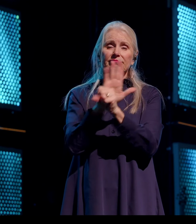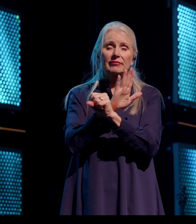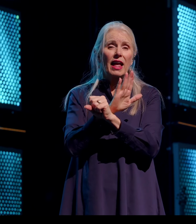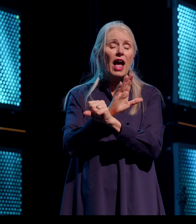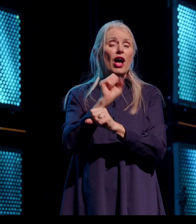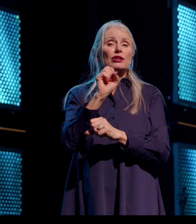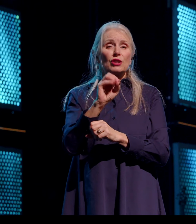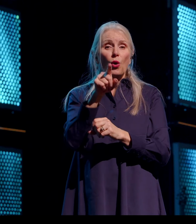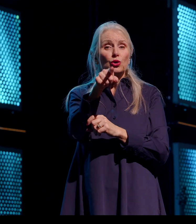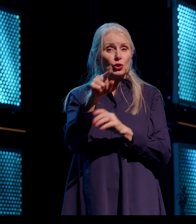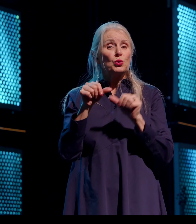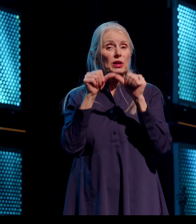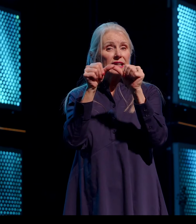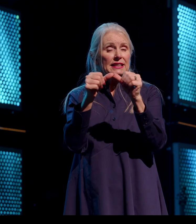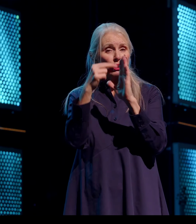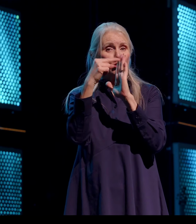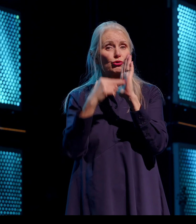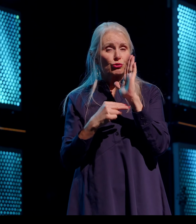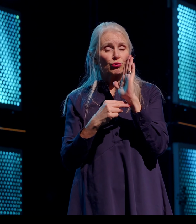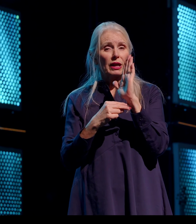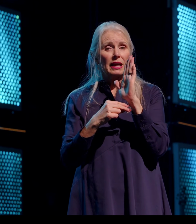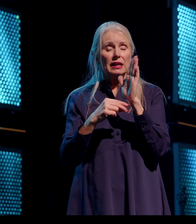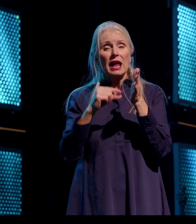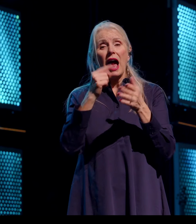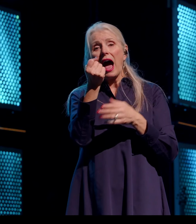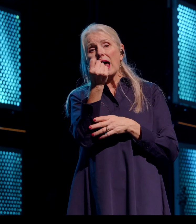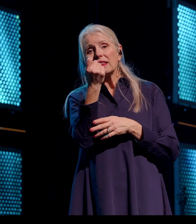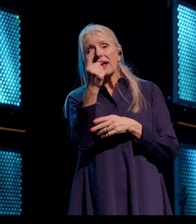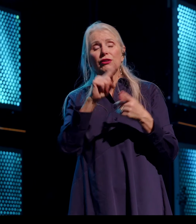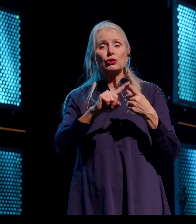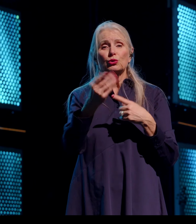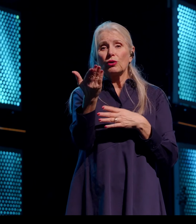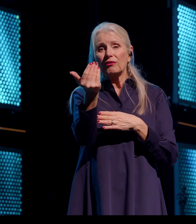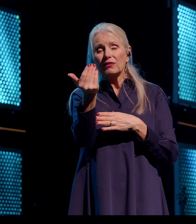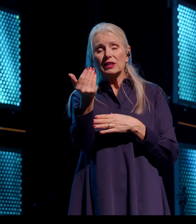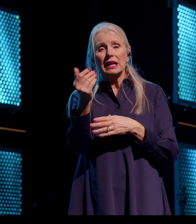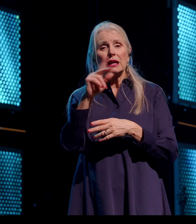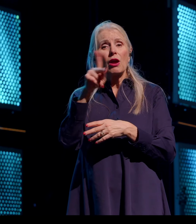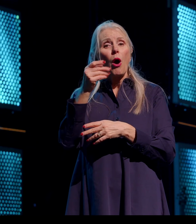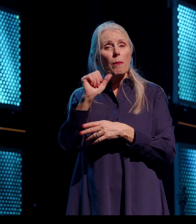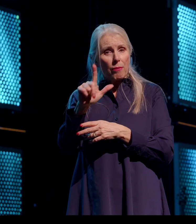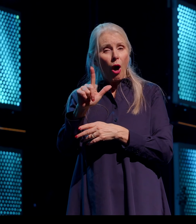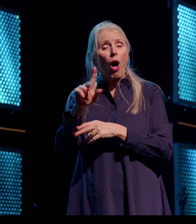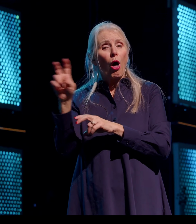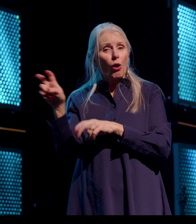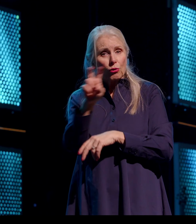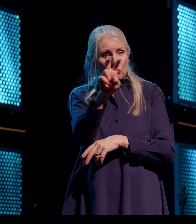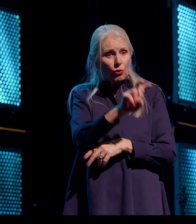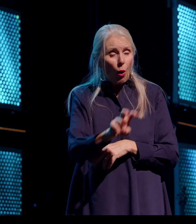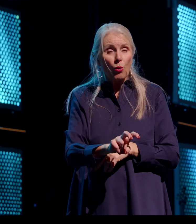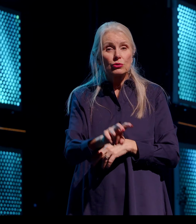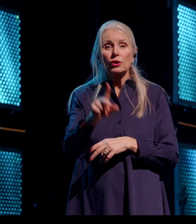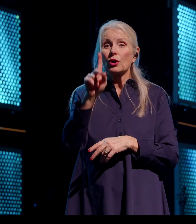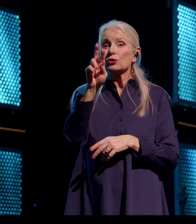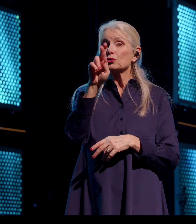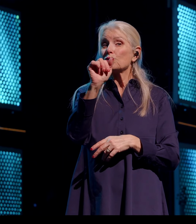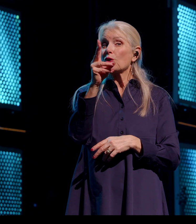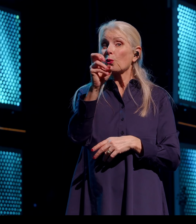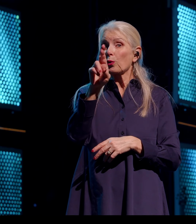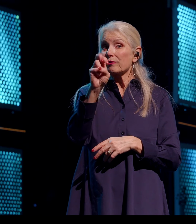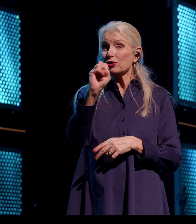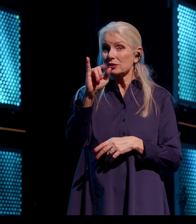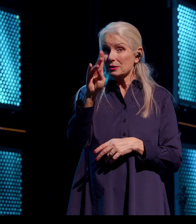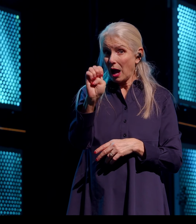but if you continue to read verses 11 through 15, Paul makes his way down to the riverside. You remember that? Where he goes